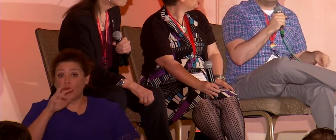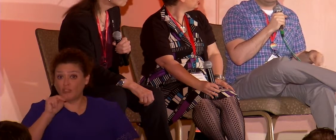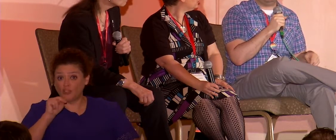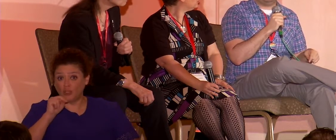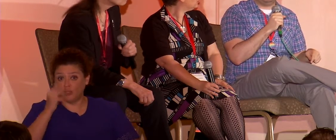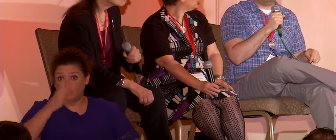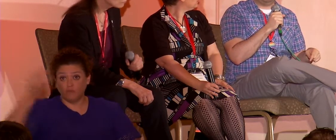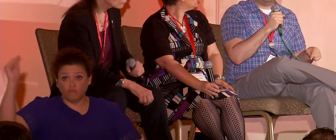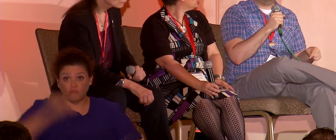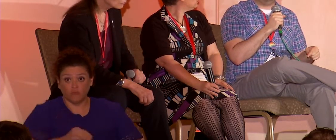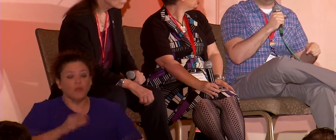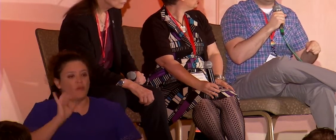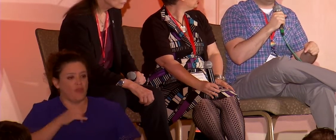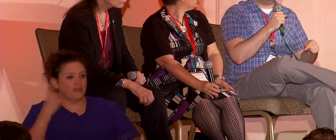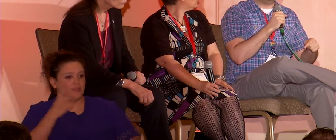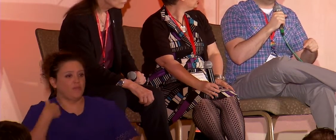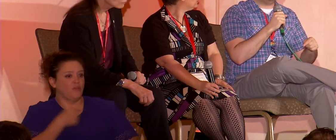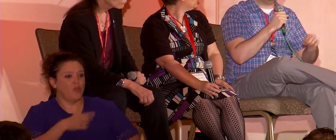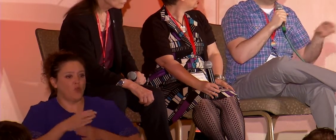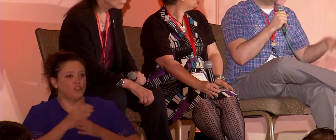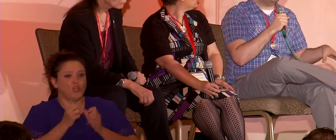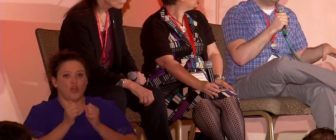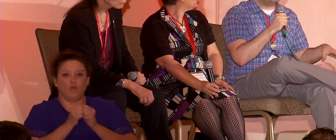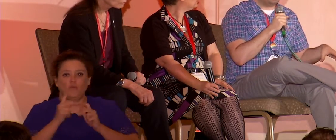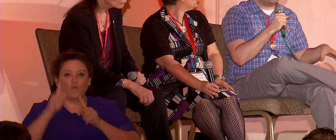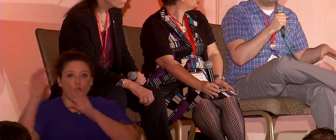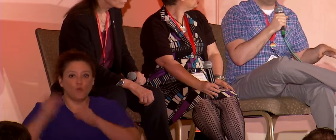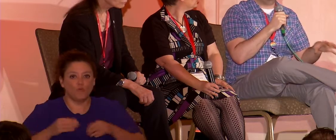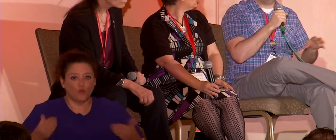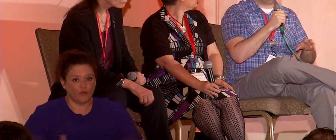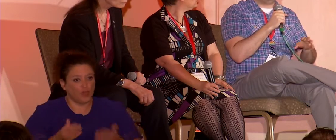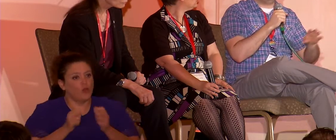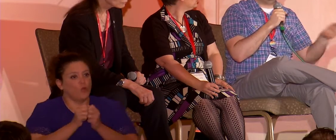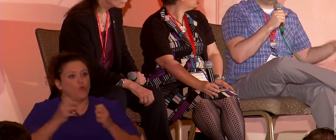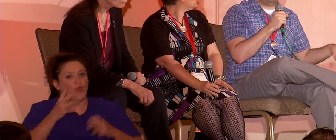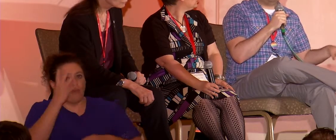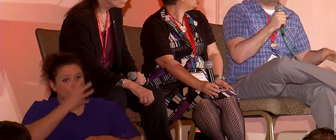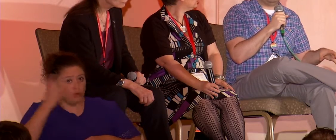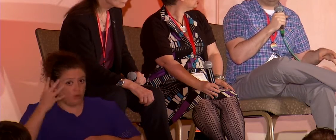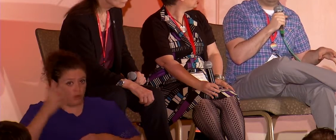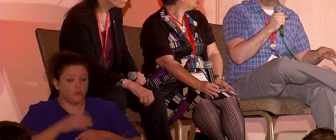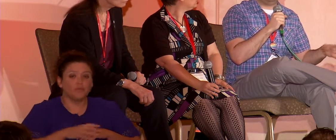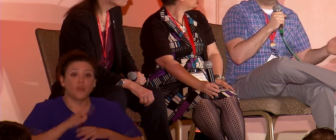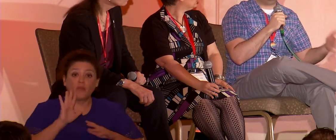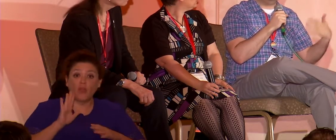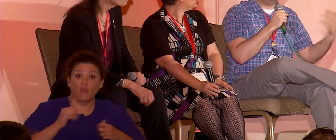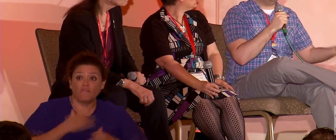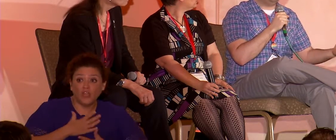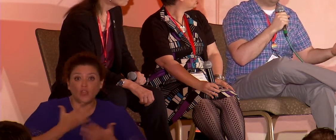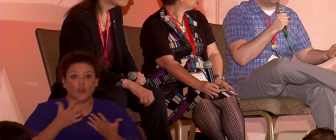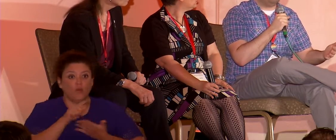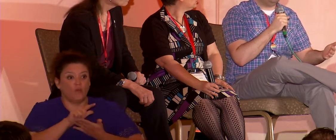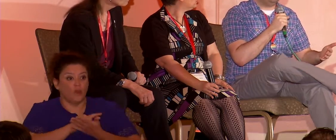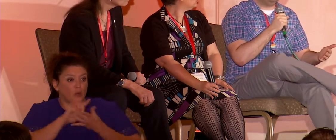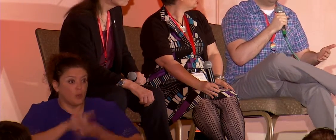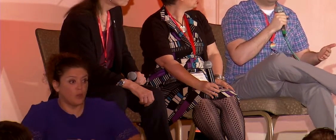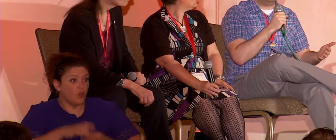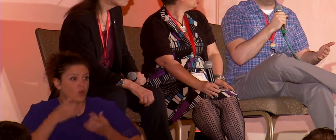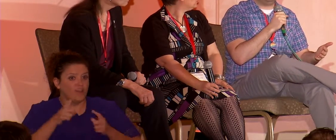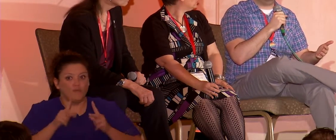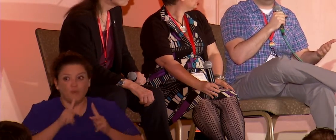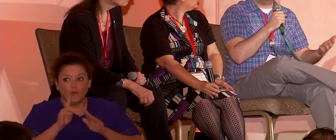with undocumented immigrants, and the fear that they have, the legal ramifications if, you know, they are outed